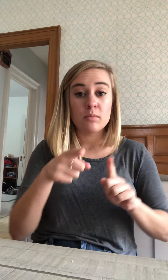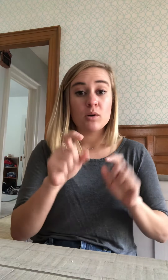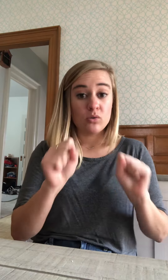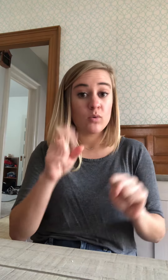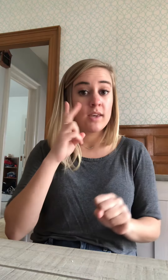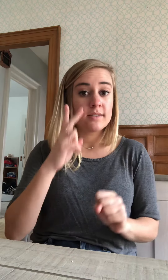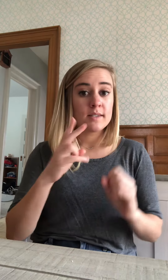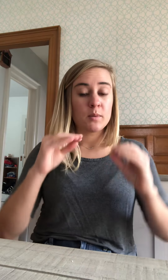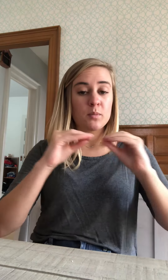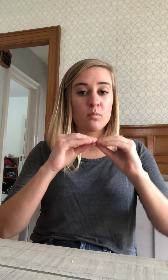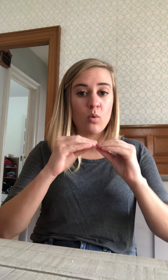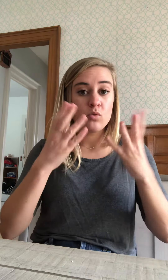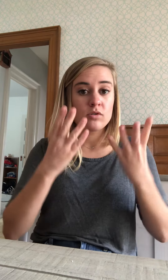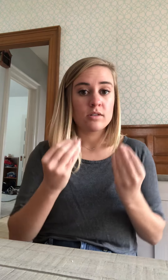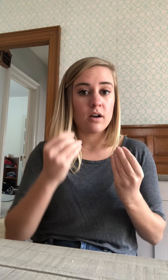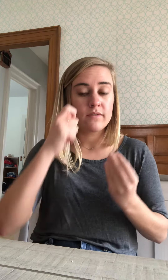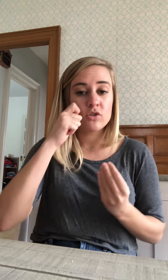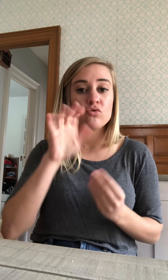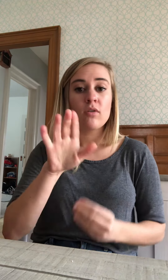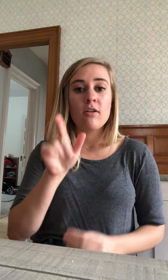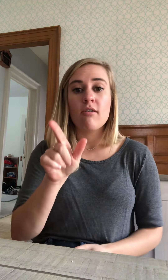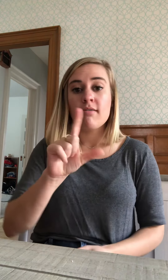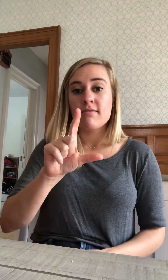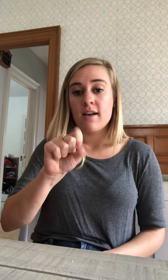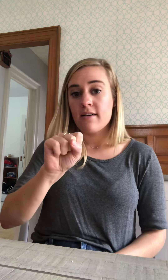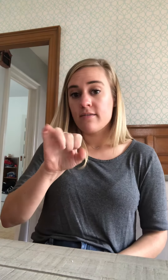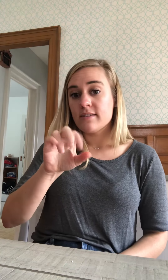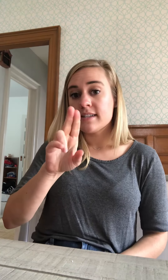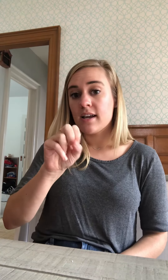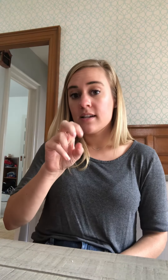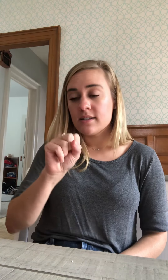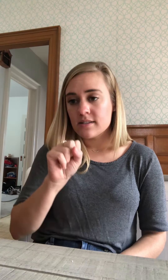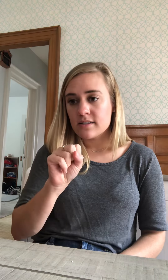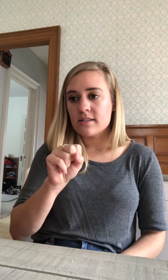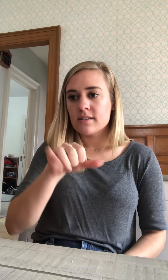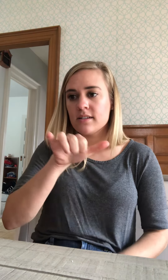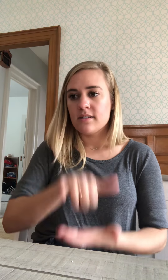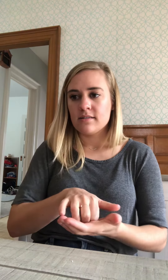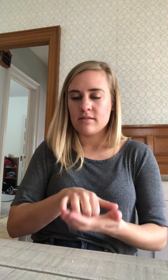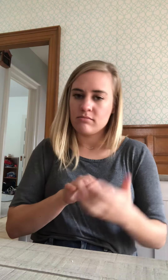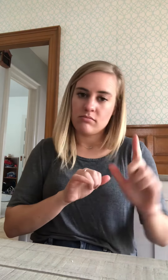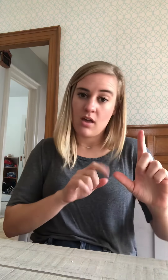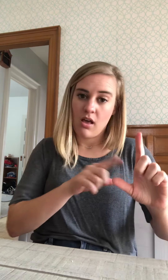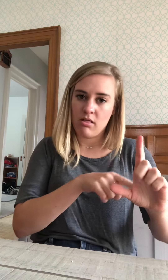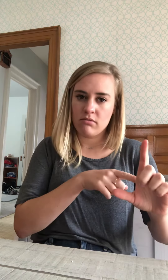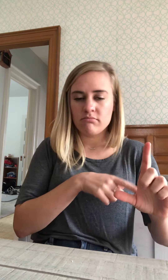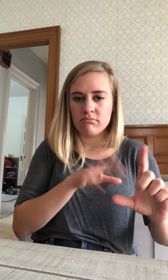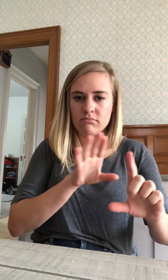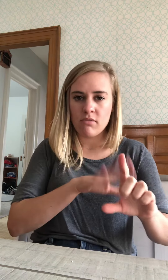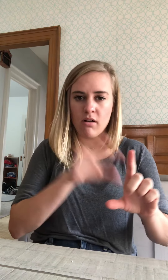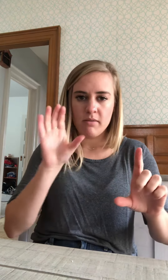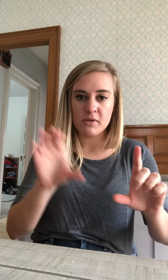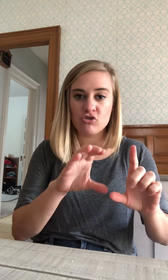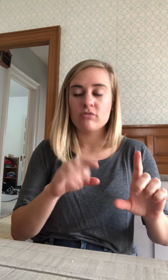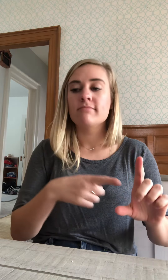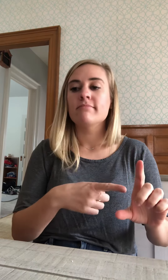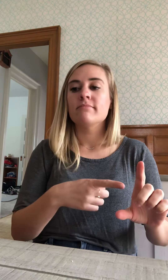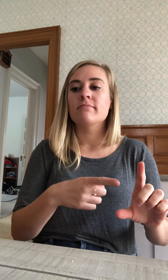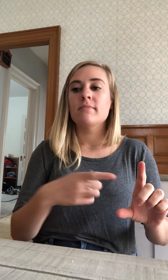This patient's left sinus, that's the side where the L is, you can see has density in the sinus itself,